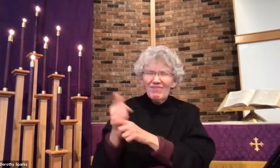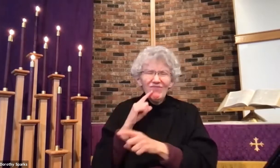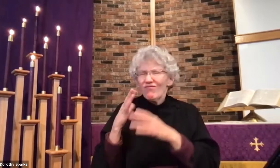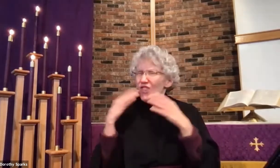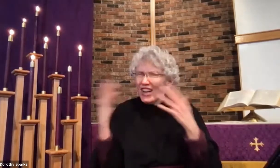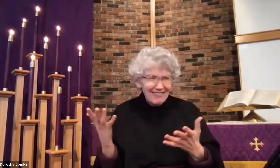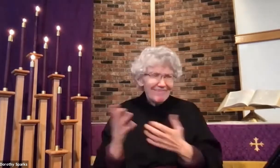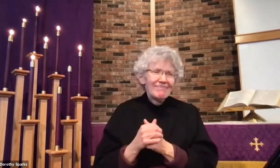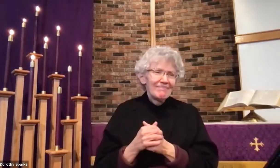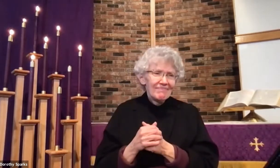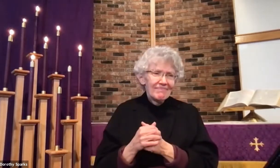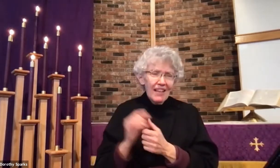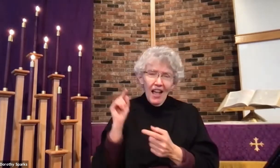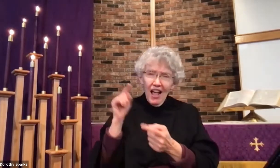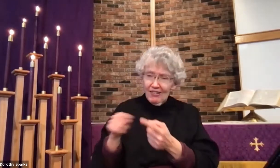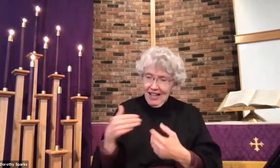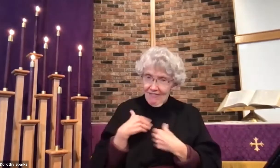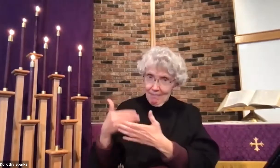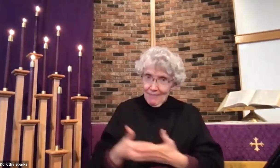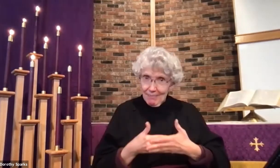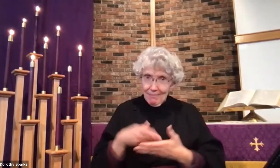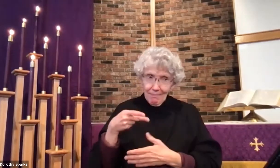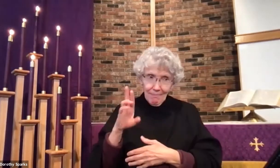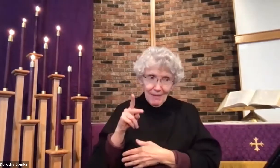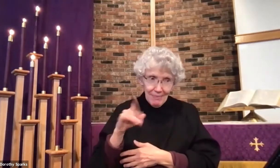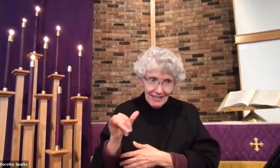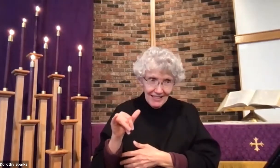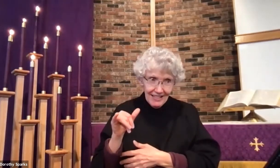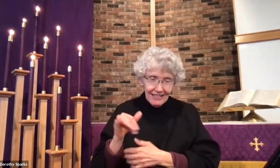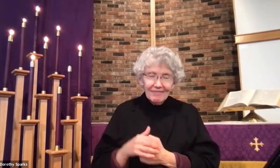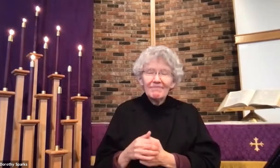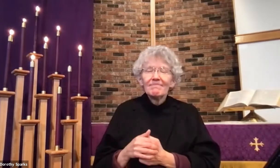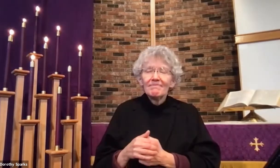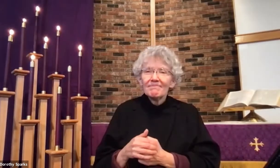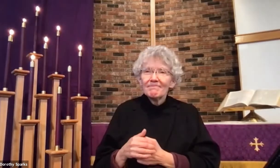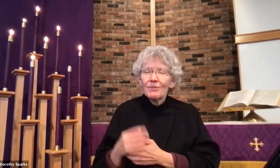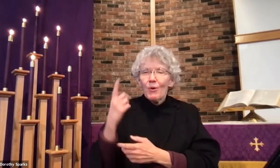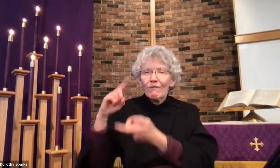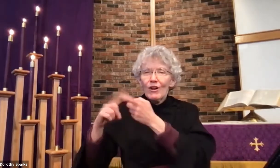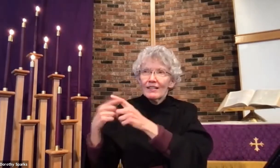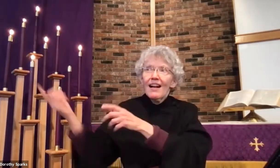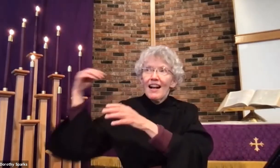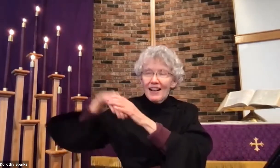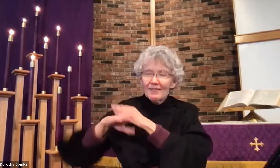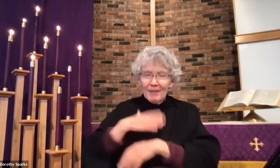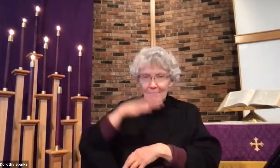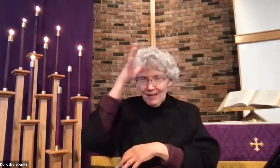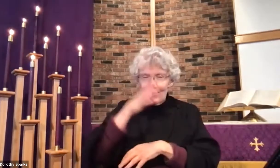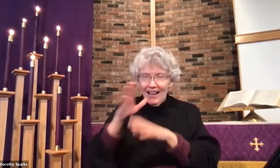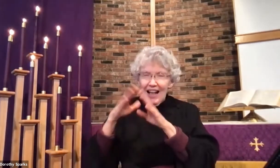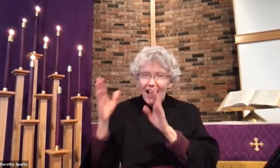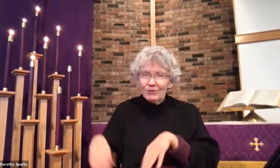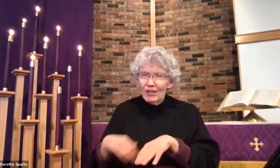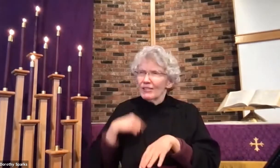I remember when I was younger, we used to have an Irish setter at home who was very friendly, but she